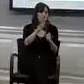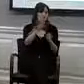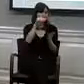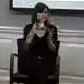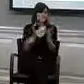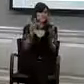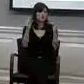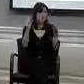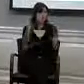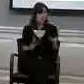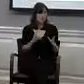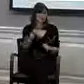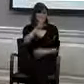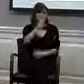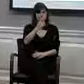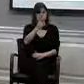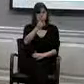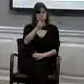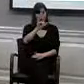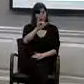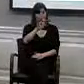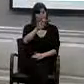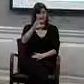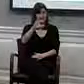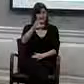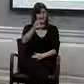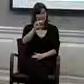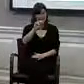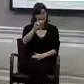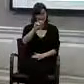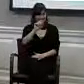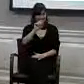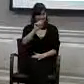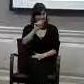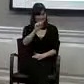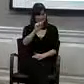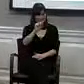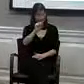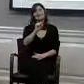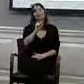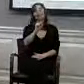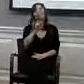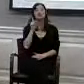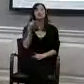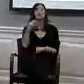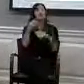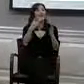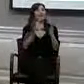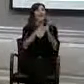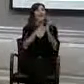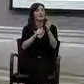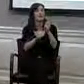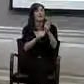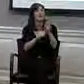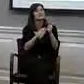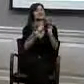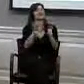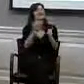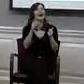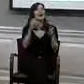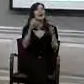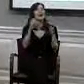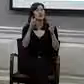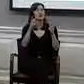Clements. Felicia Tibbetts has provided technical assistance or served as an author in curricular development efforts in